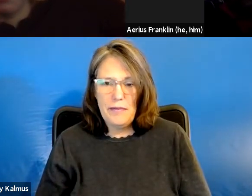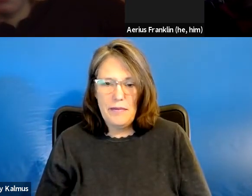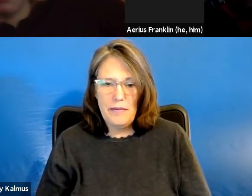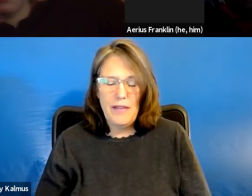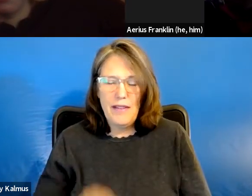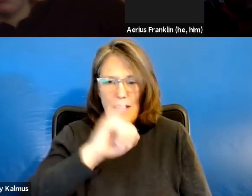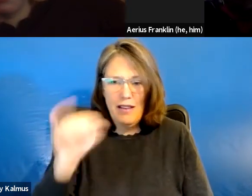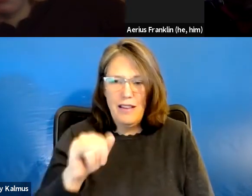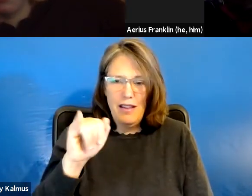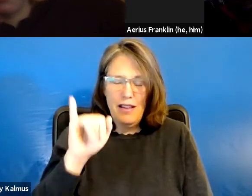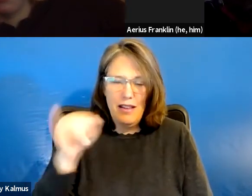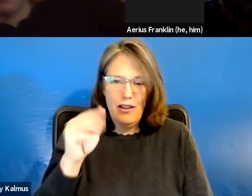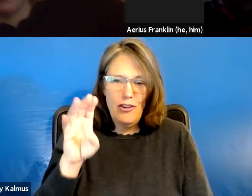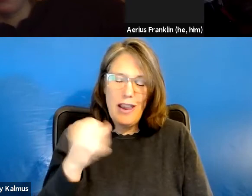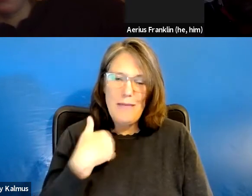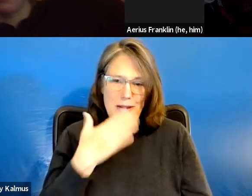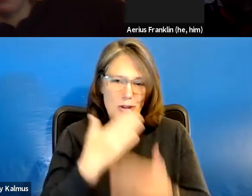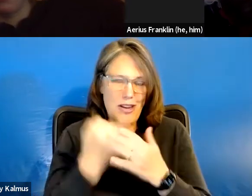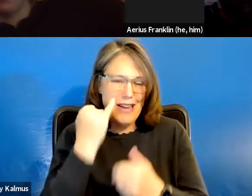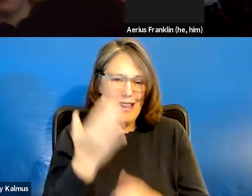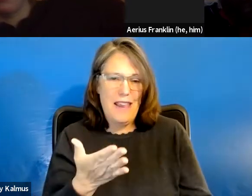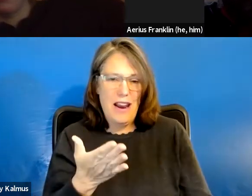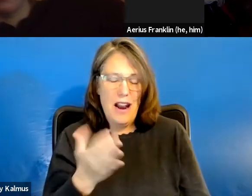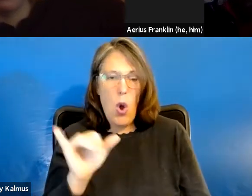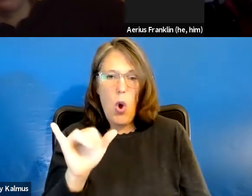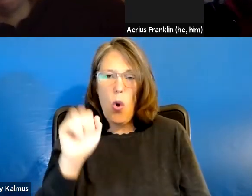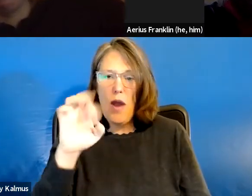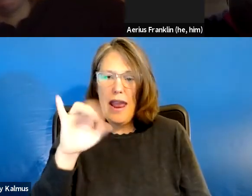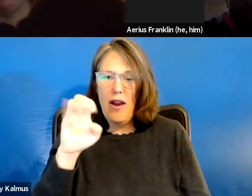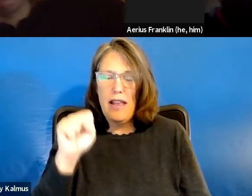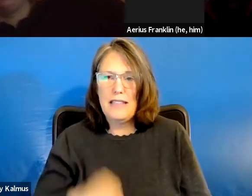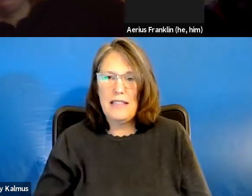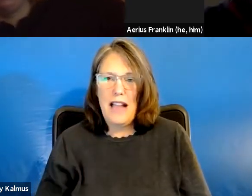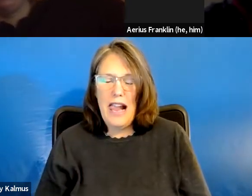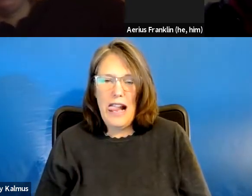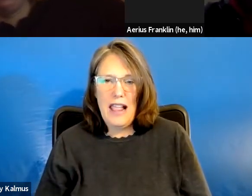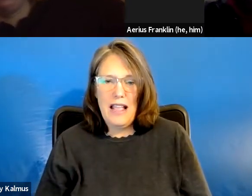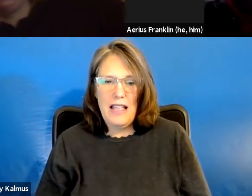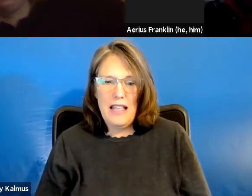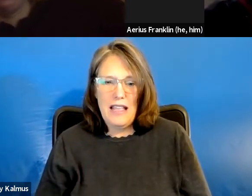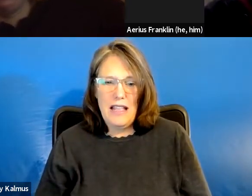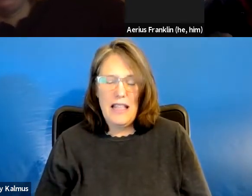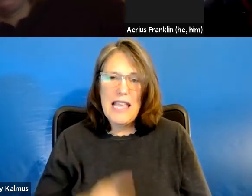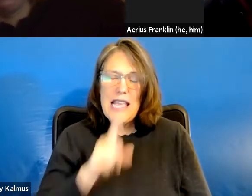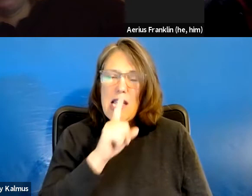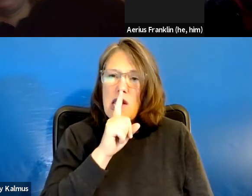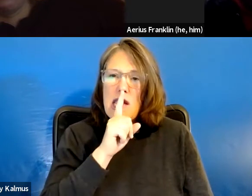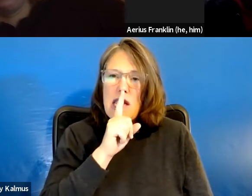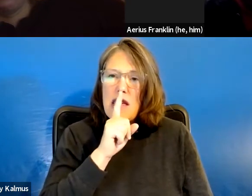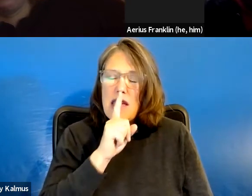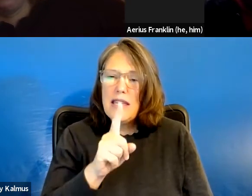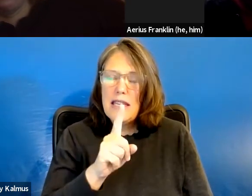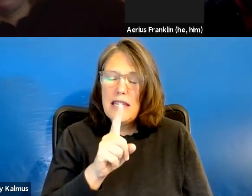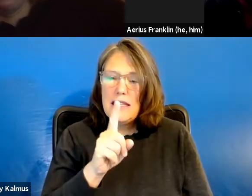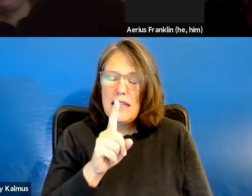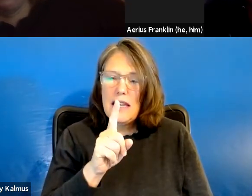James has a good idea there. Oh, Arius. Is it like,